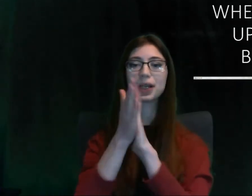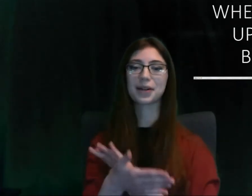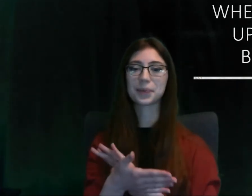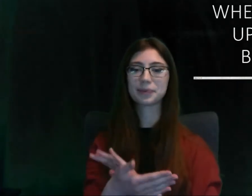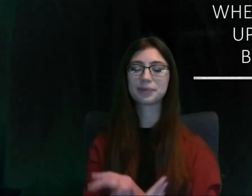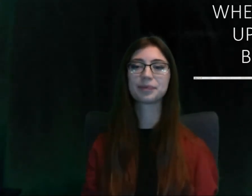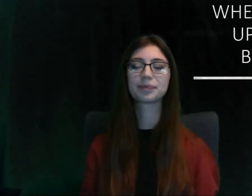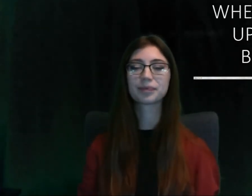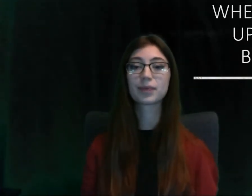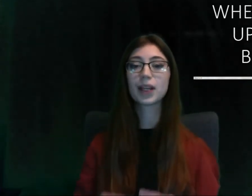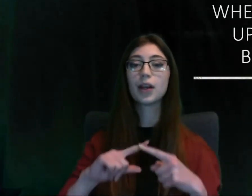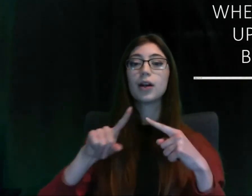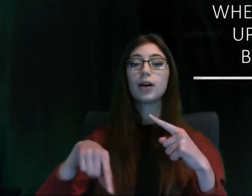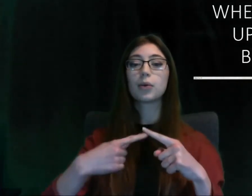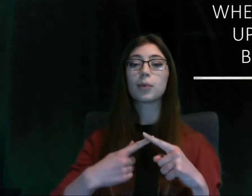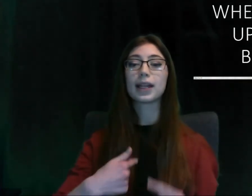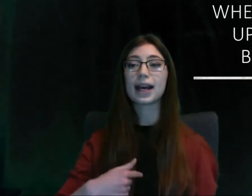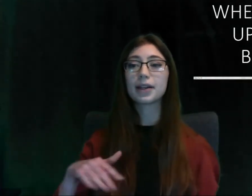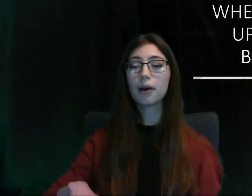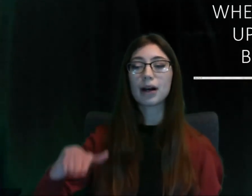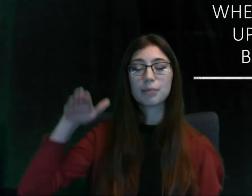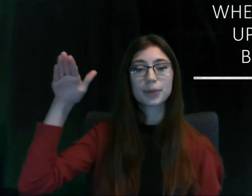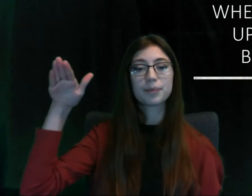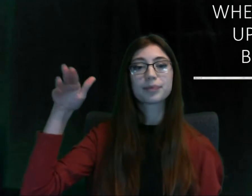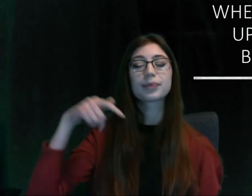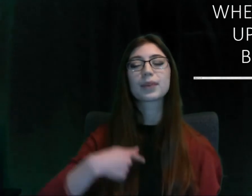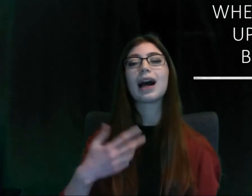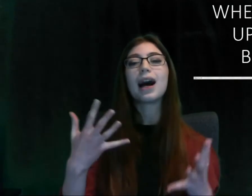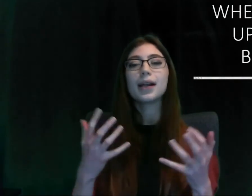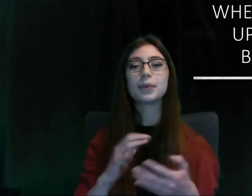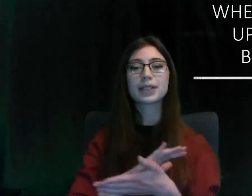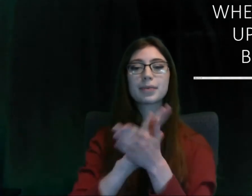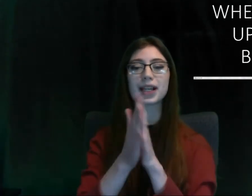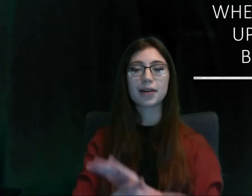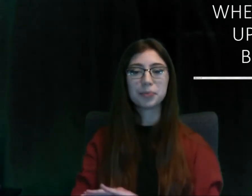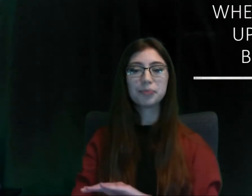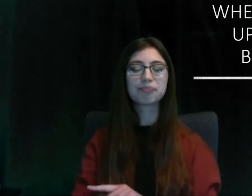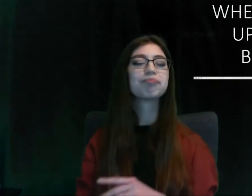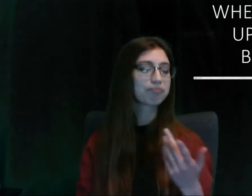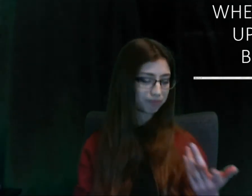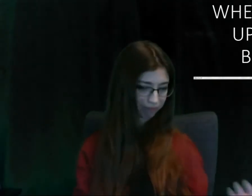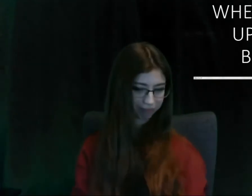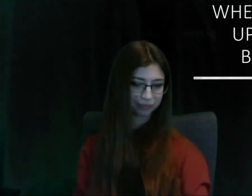become. When I grow up, I want to become